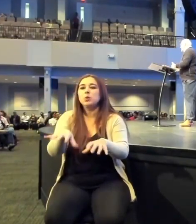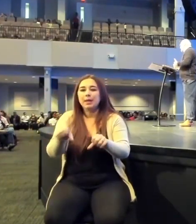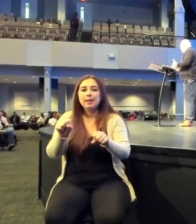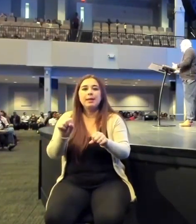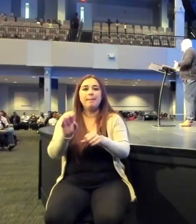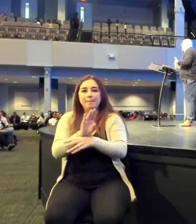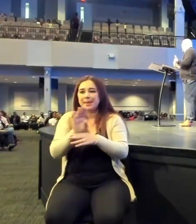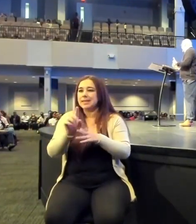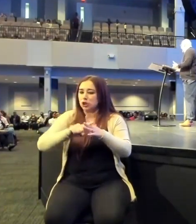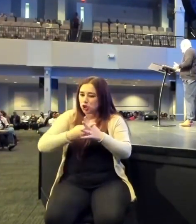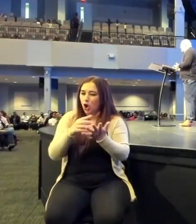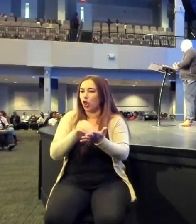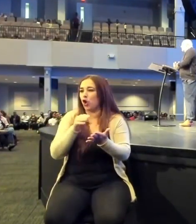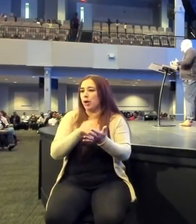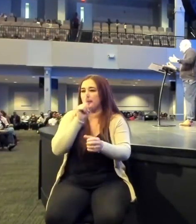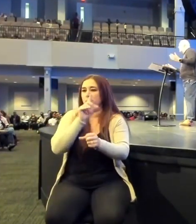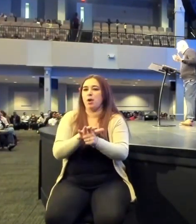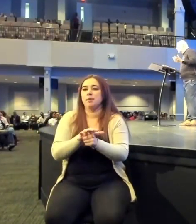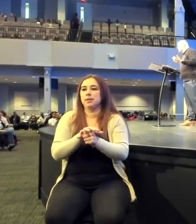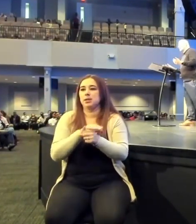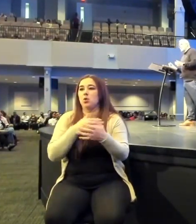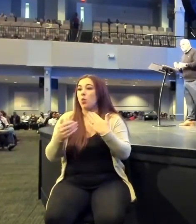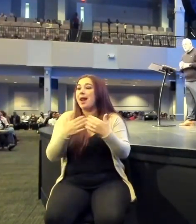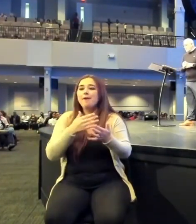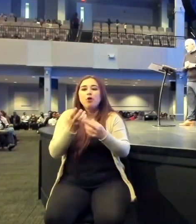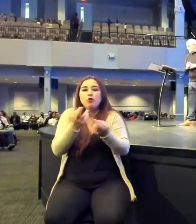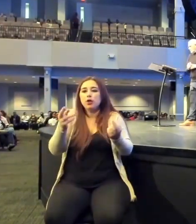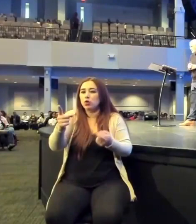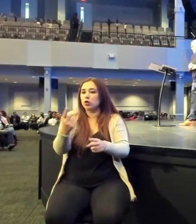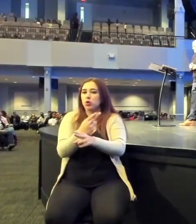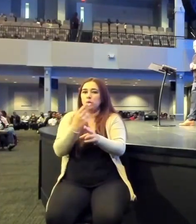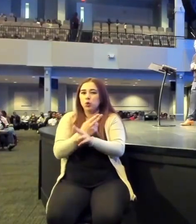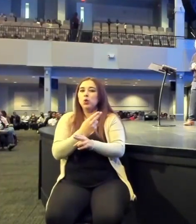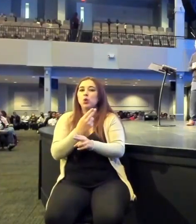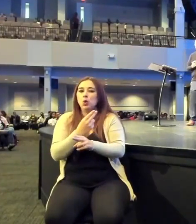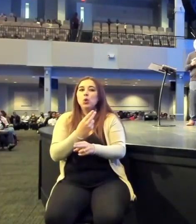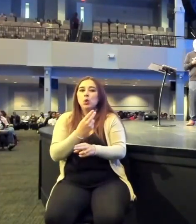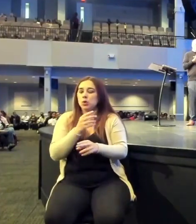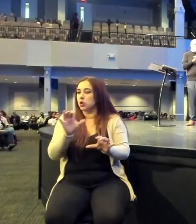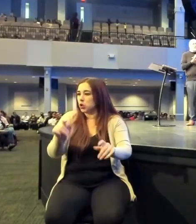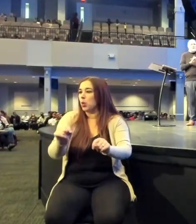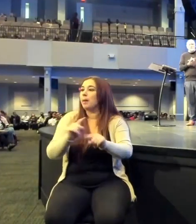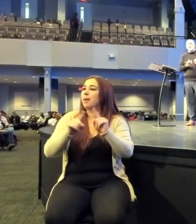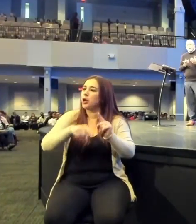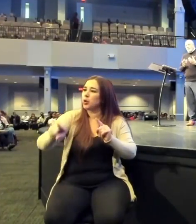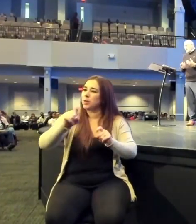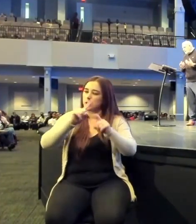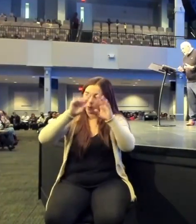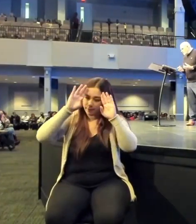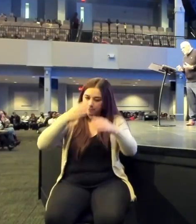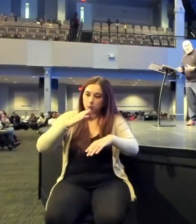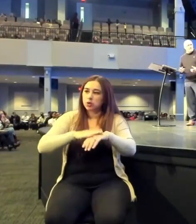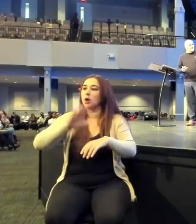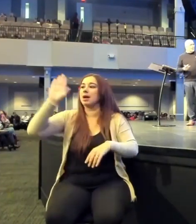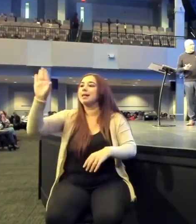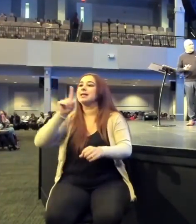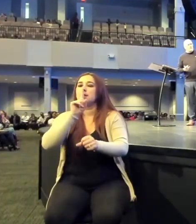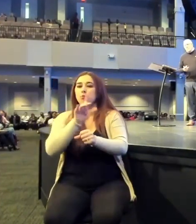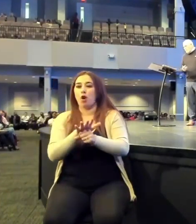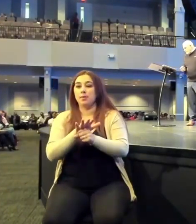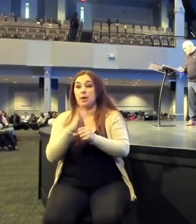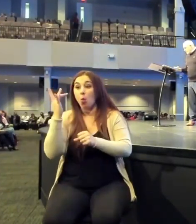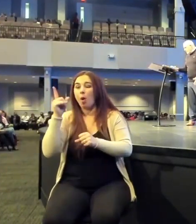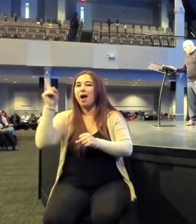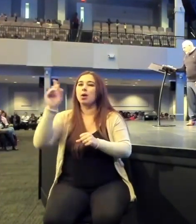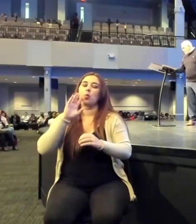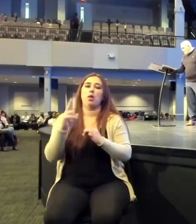learning God's promises for your life, whatever resource that you use to do so, because you need to focus on God's promises. Why? Because